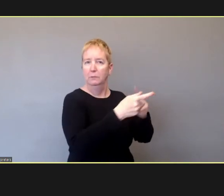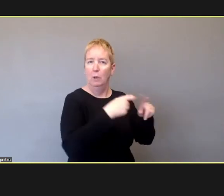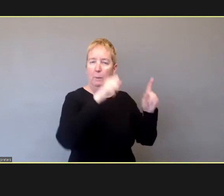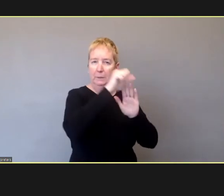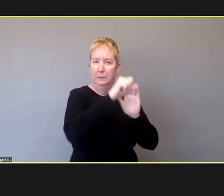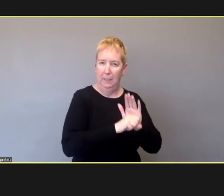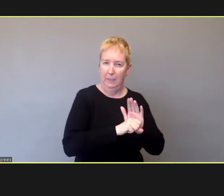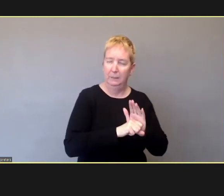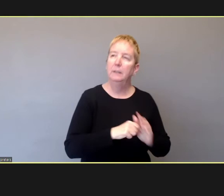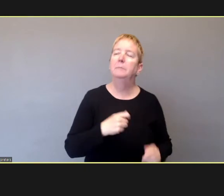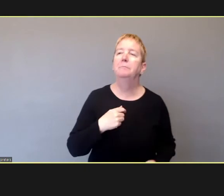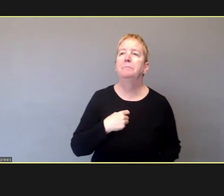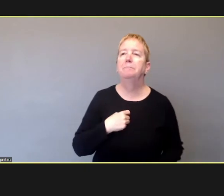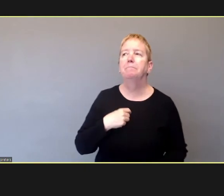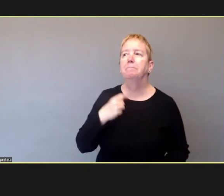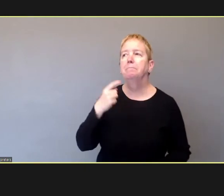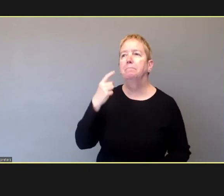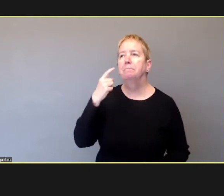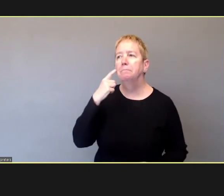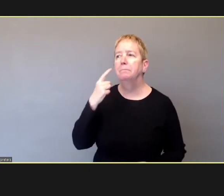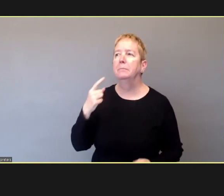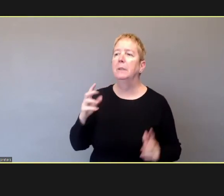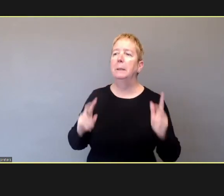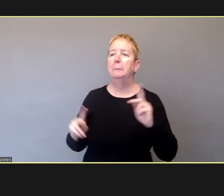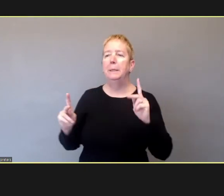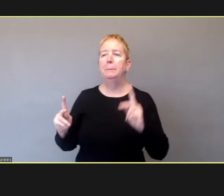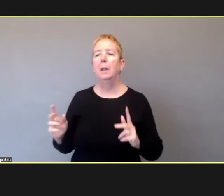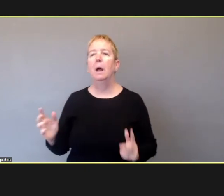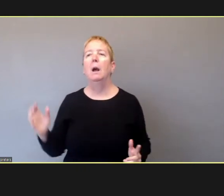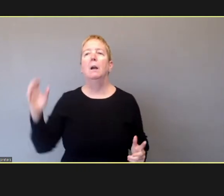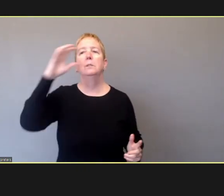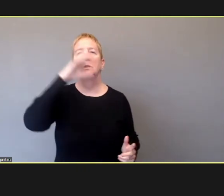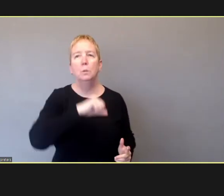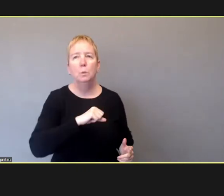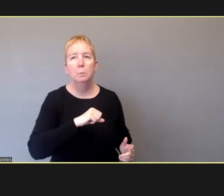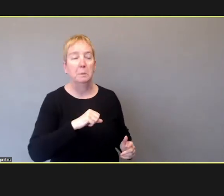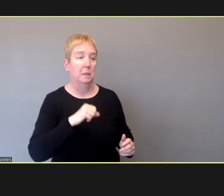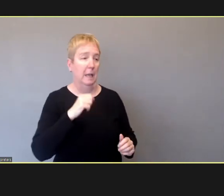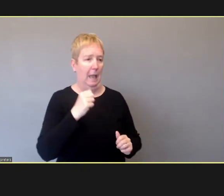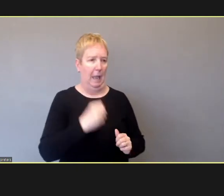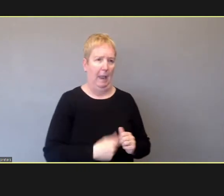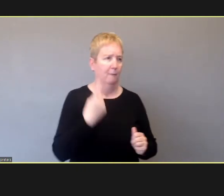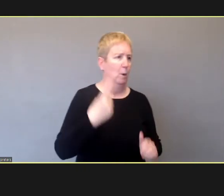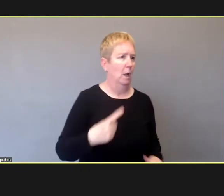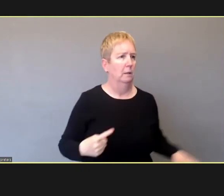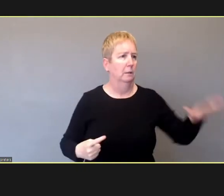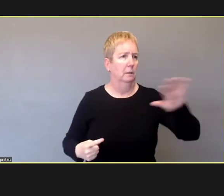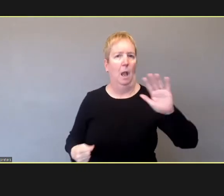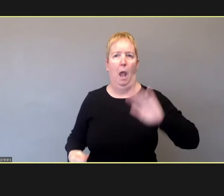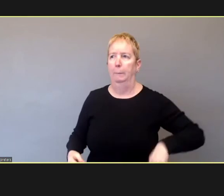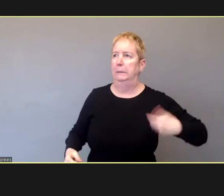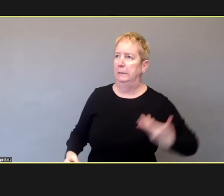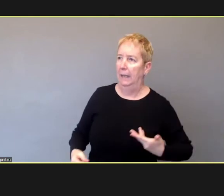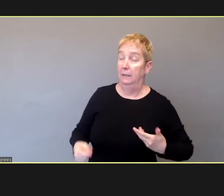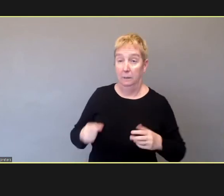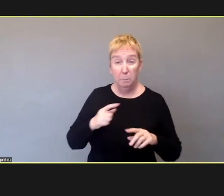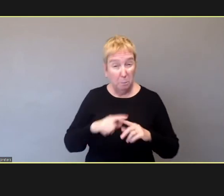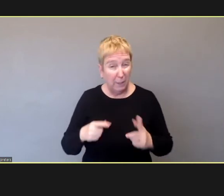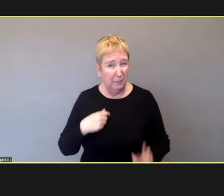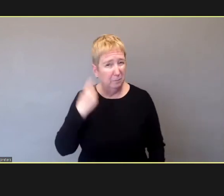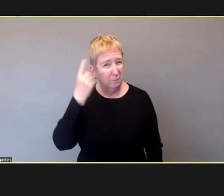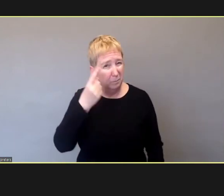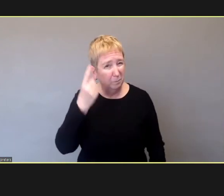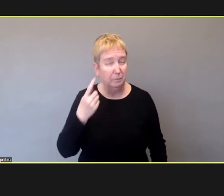there perhaps is maybe an assumption out there that everybody is upset about this, and I guess I'm wondering, how much of